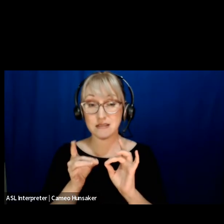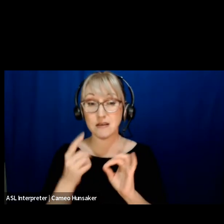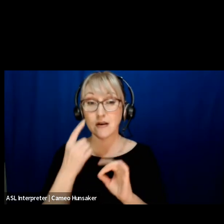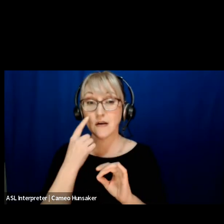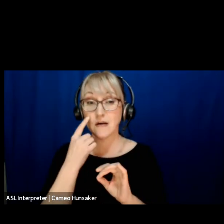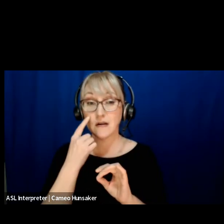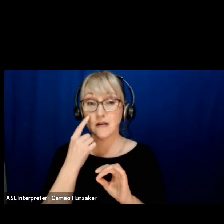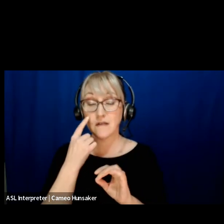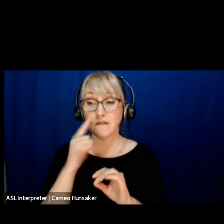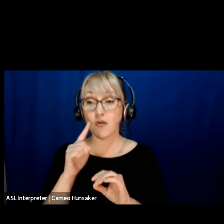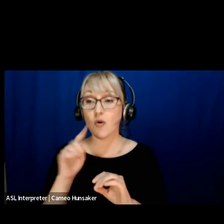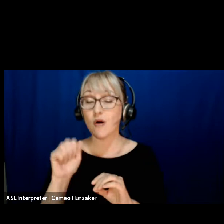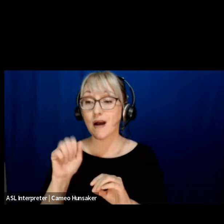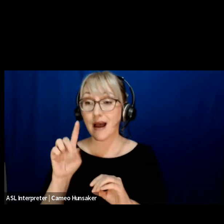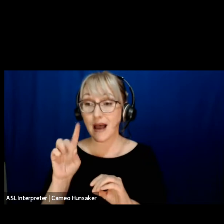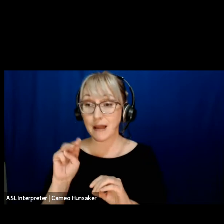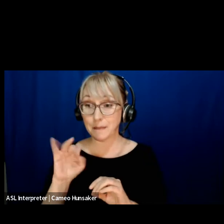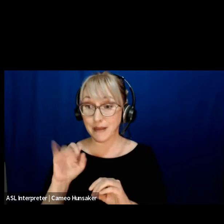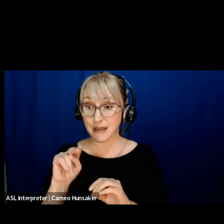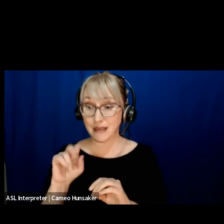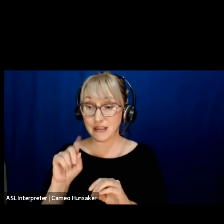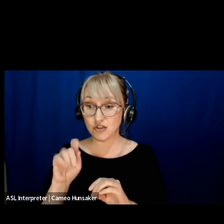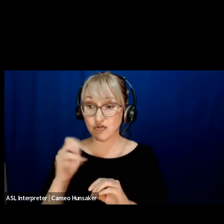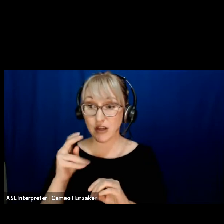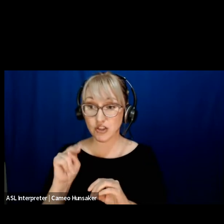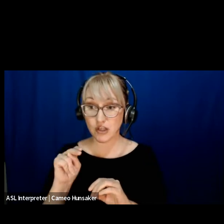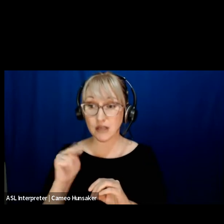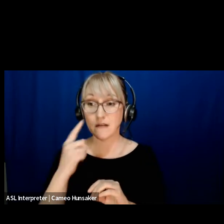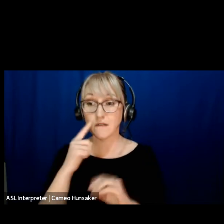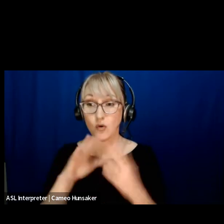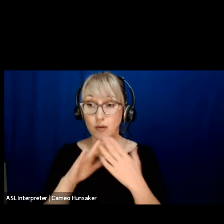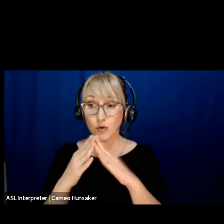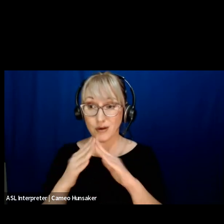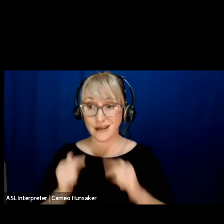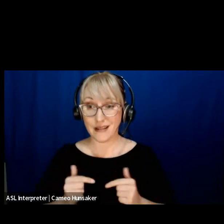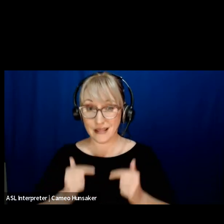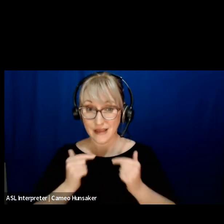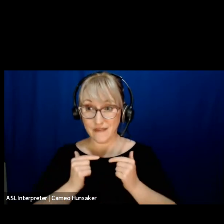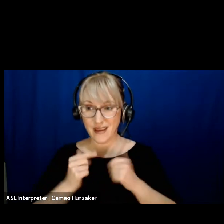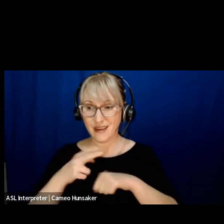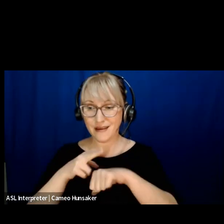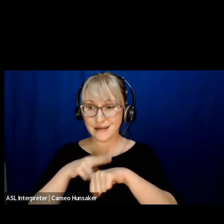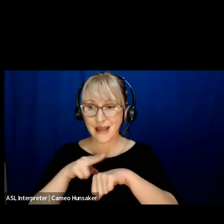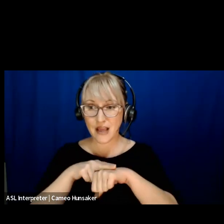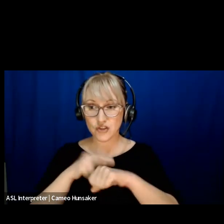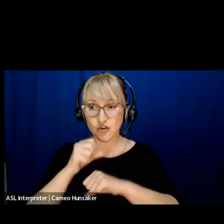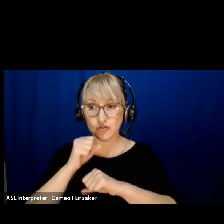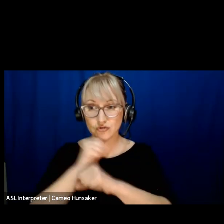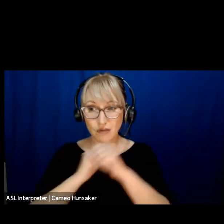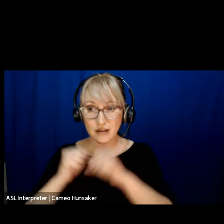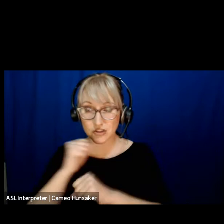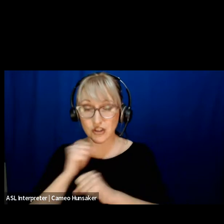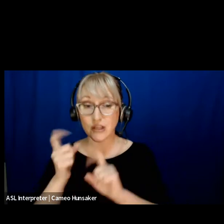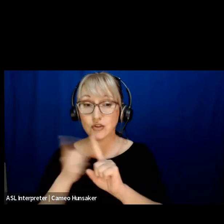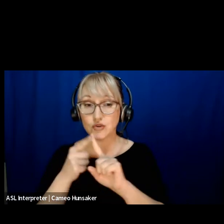Administration for Community Living National Strategy to support family caregivers.